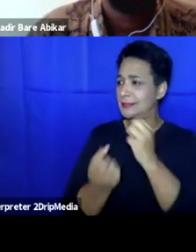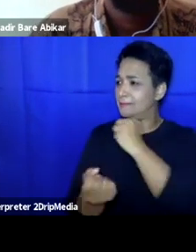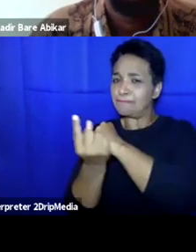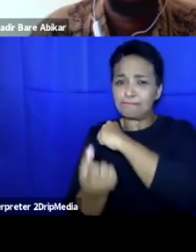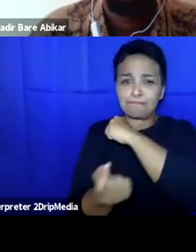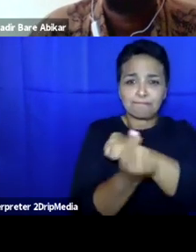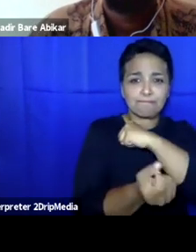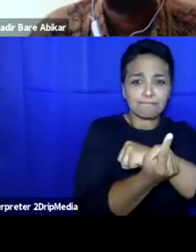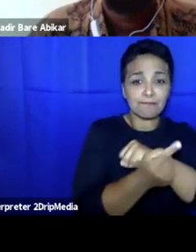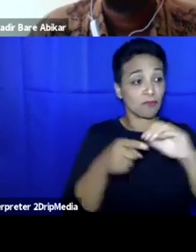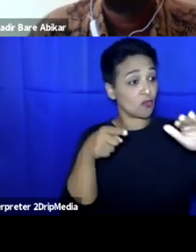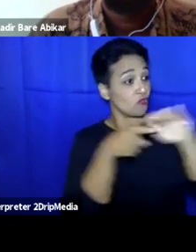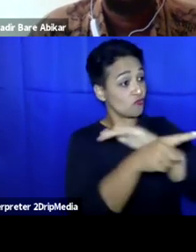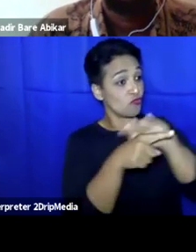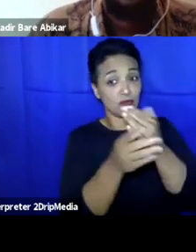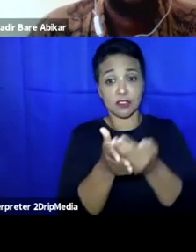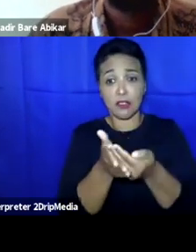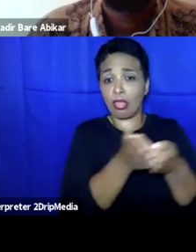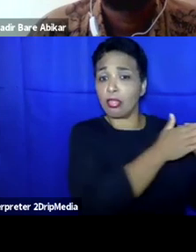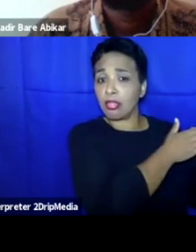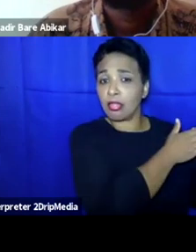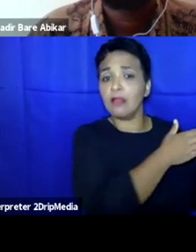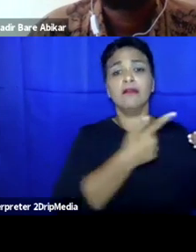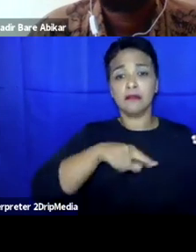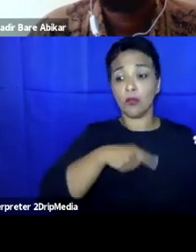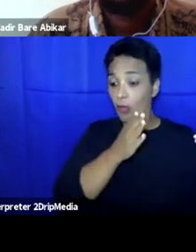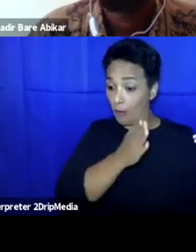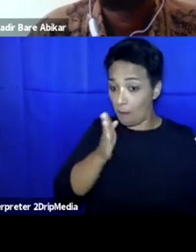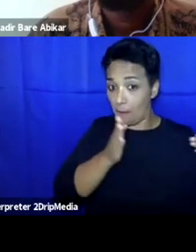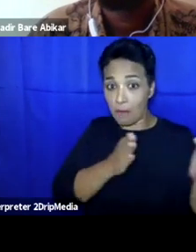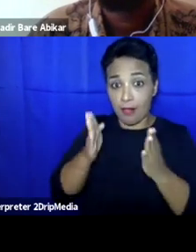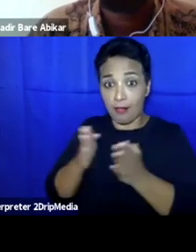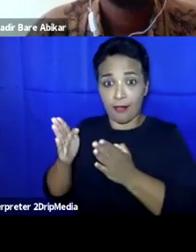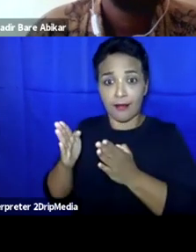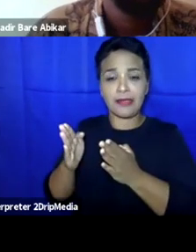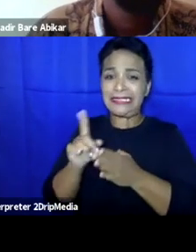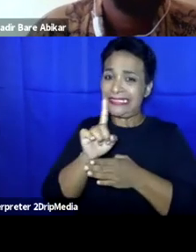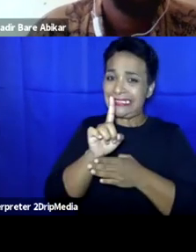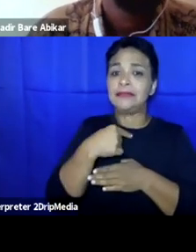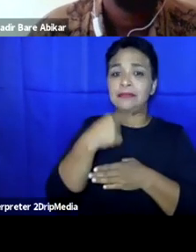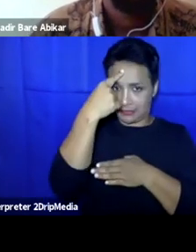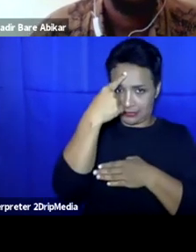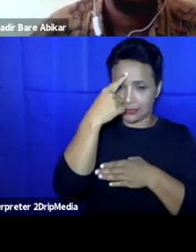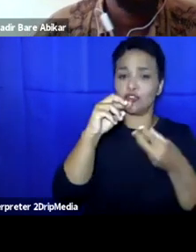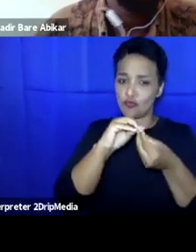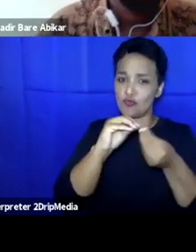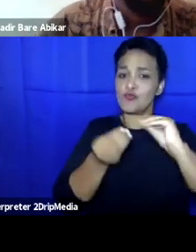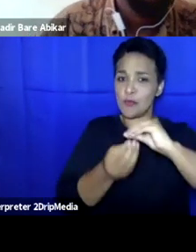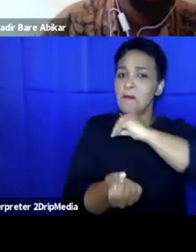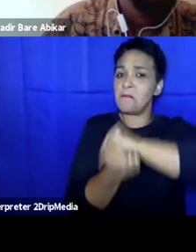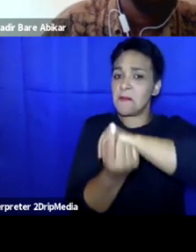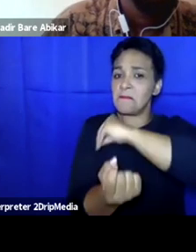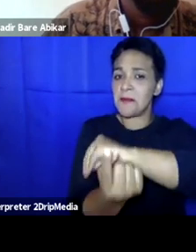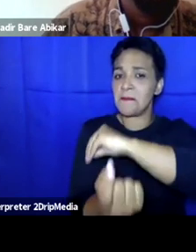without refugees, I know we will end up having, some other, problems that are popping up. Thank you.